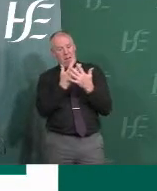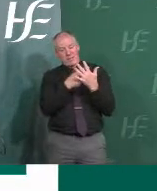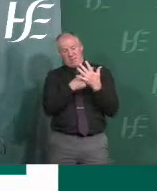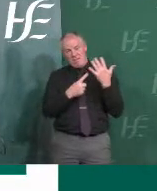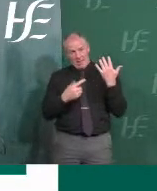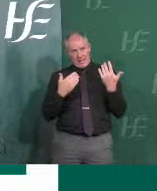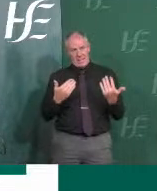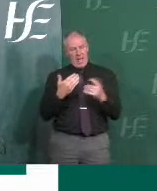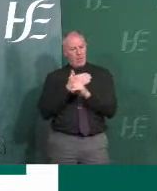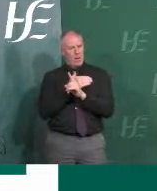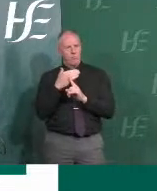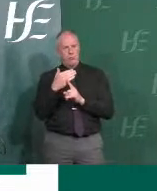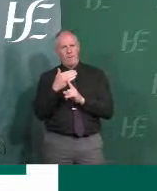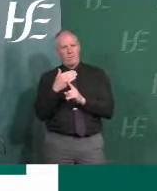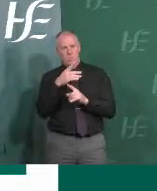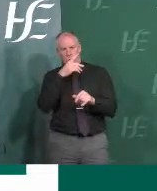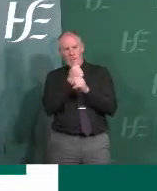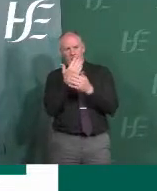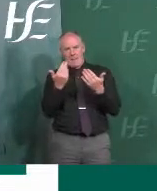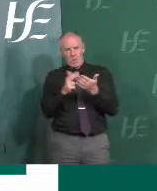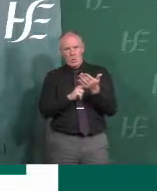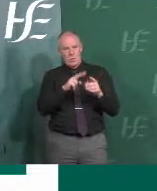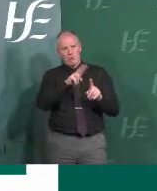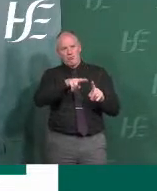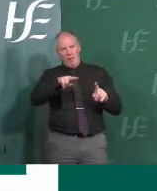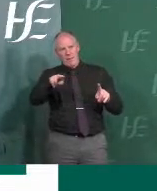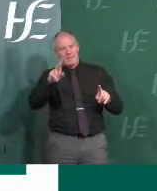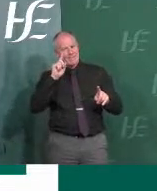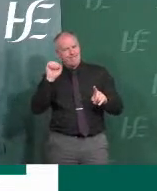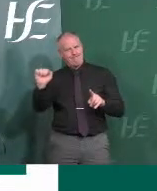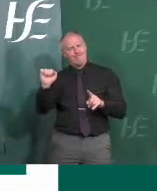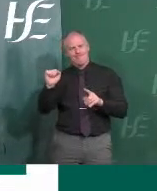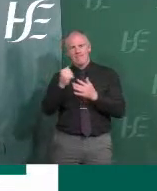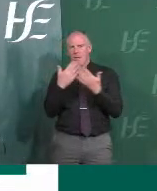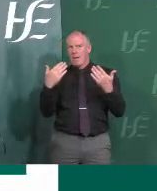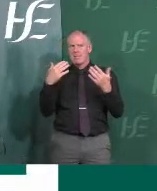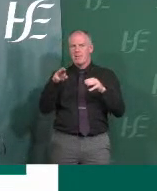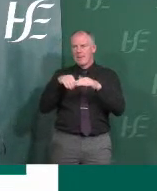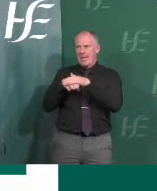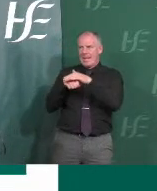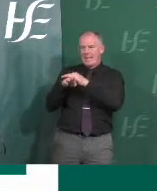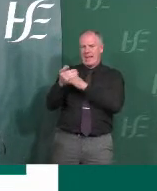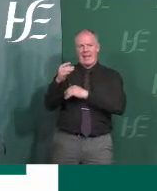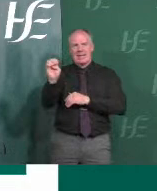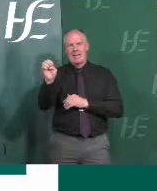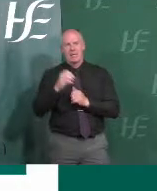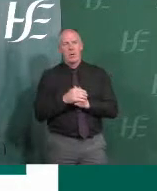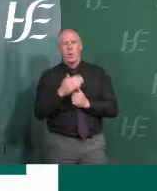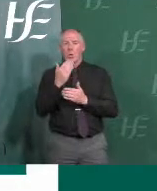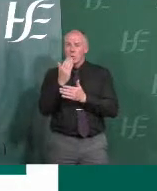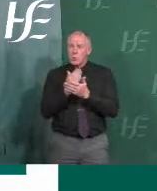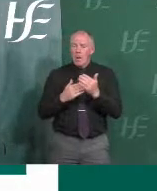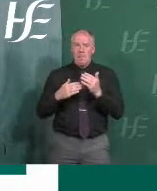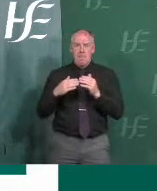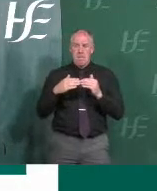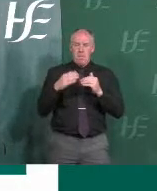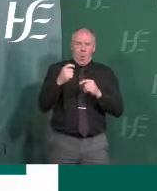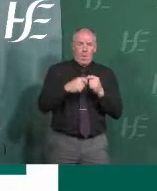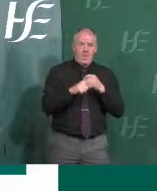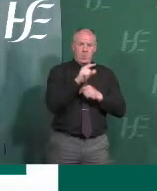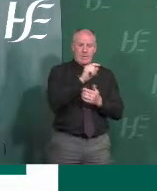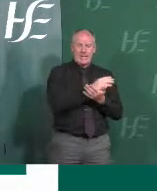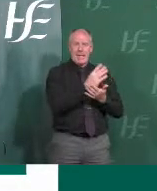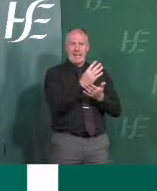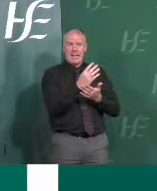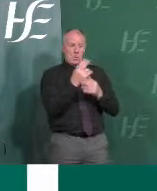are doing better in terms of their trolley numbers, but they have seen very high presentations, some well ahead of 2019 levels, which would have been the